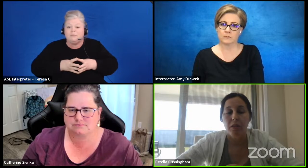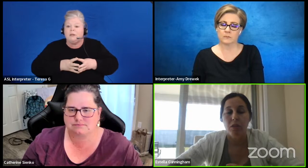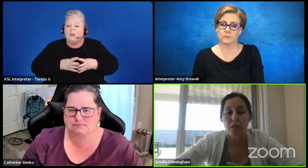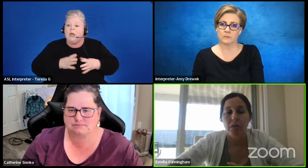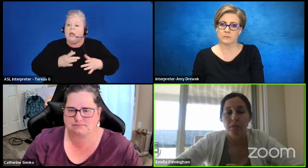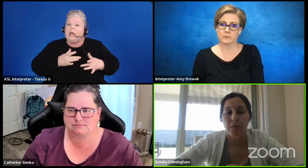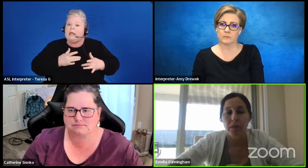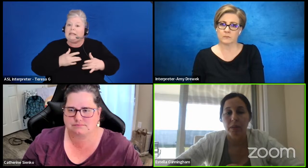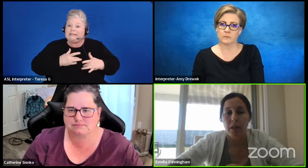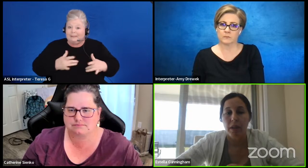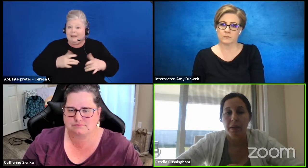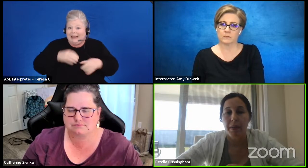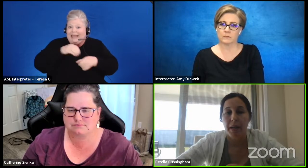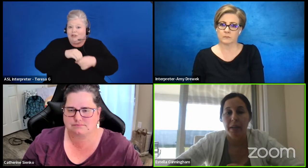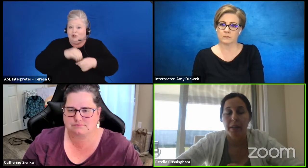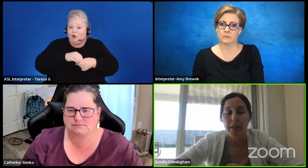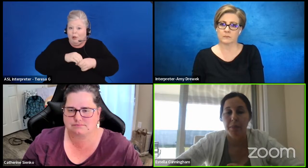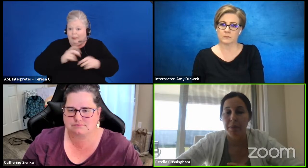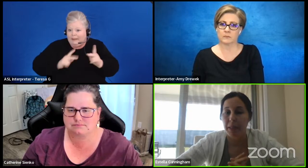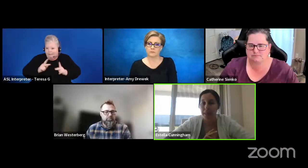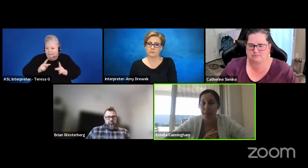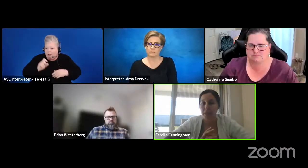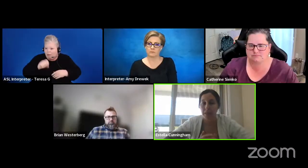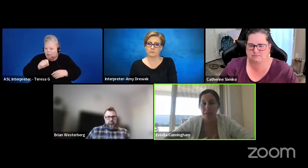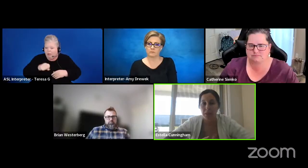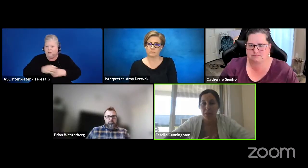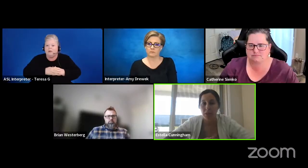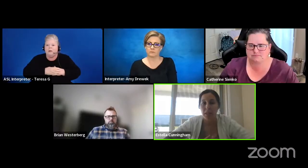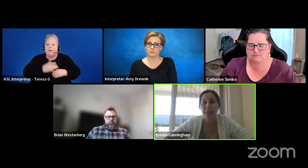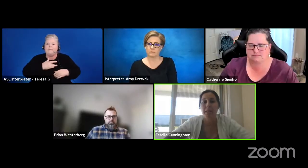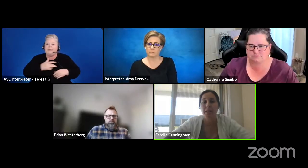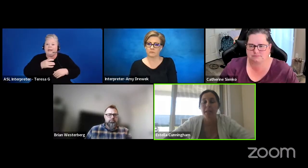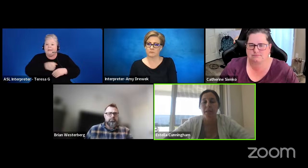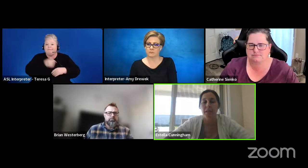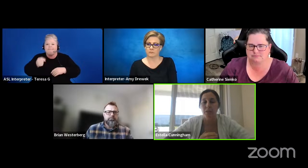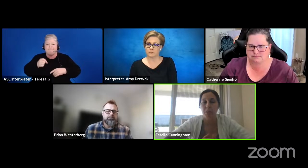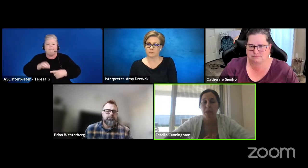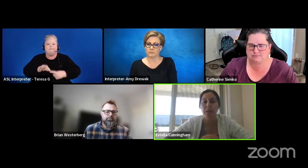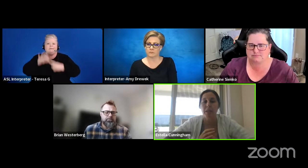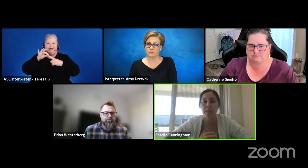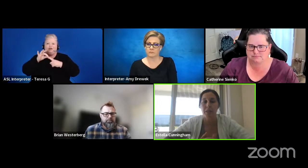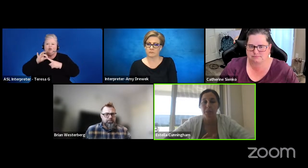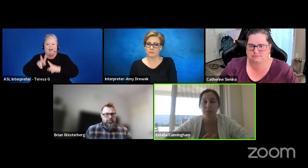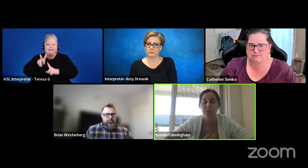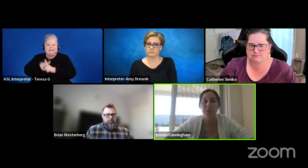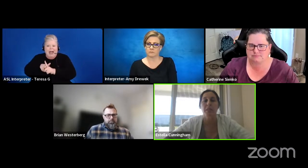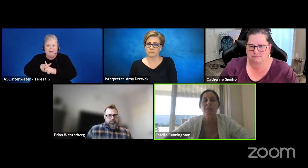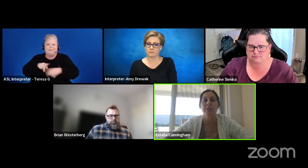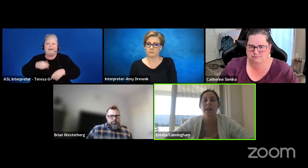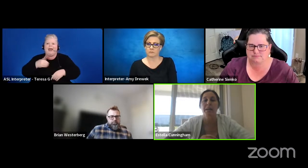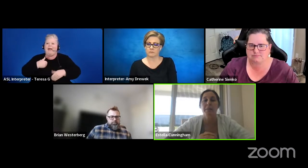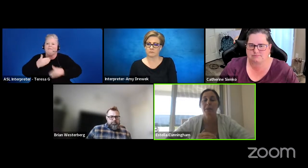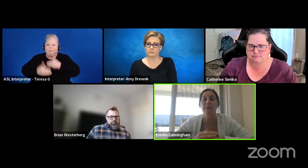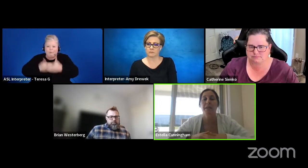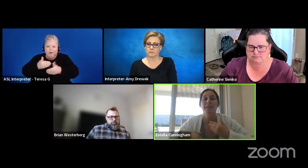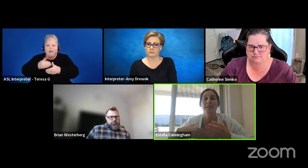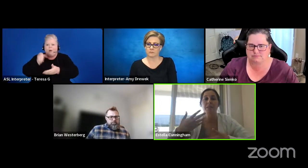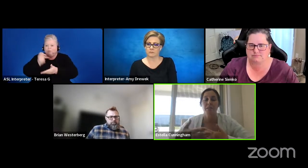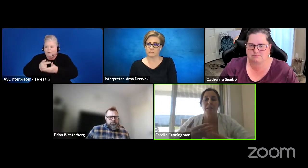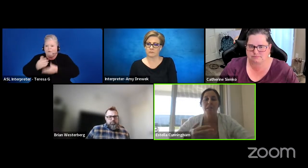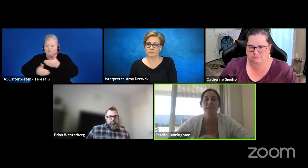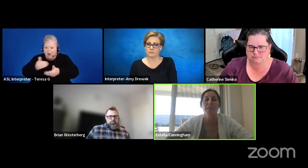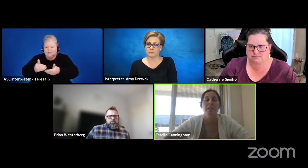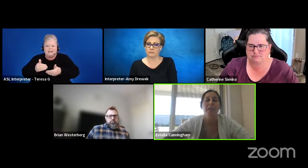typically internal. And they would be placed on a special assignment, and there's a process and an approval process for that. And part of that